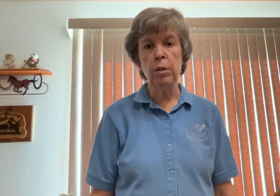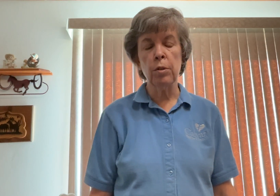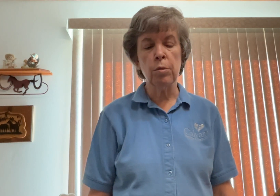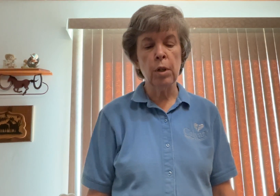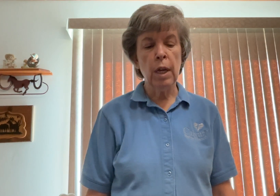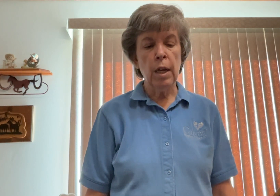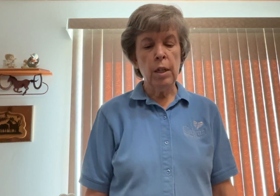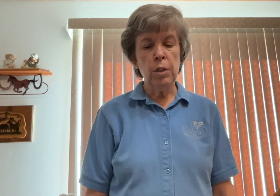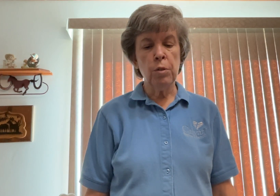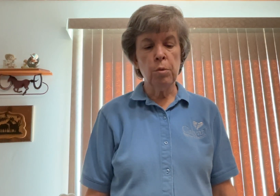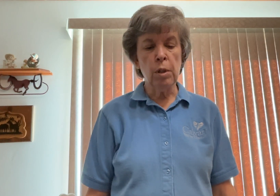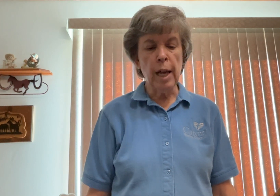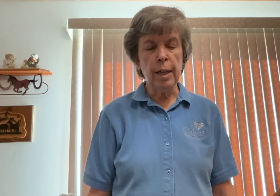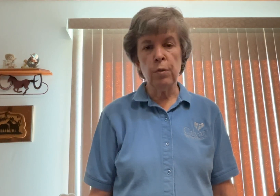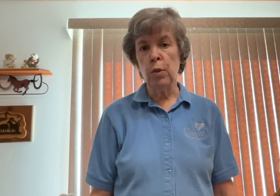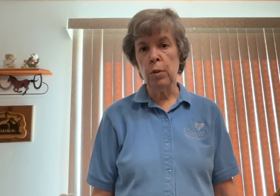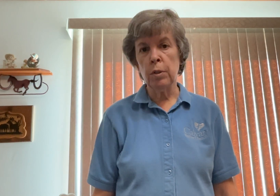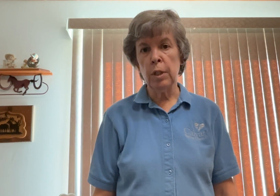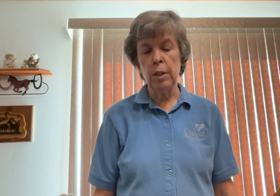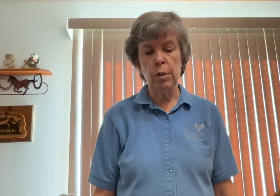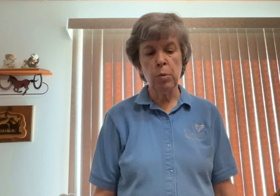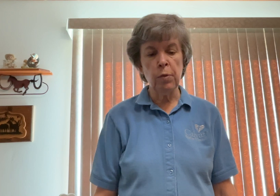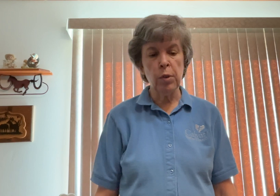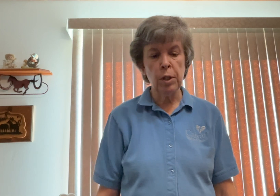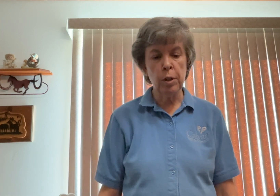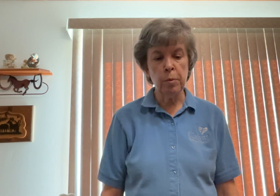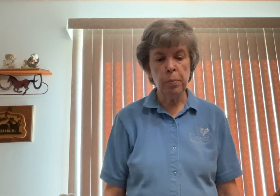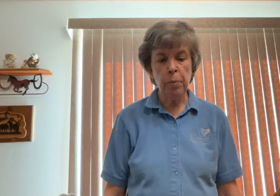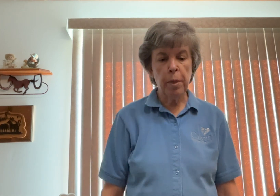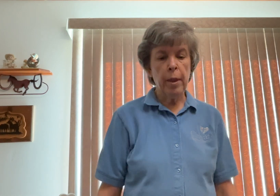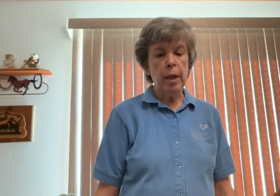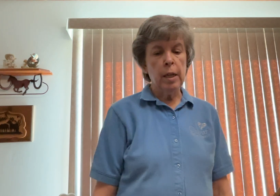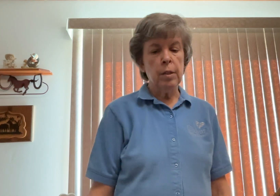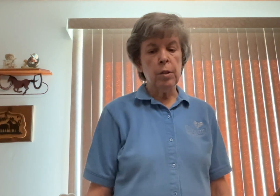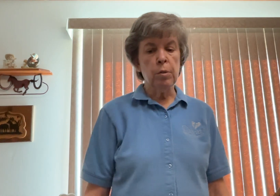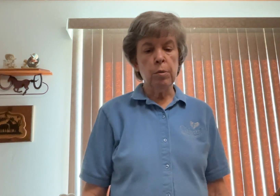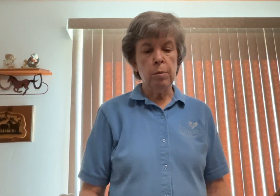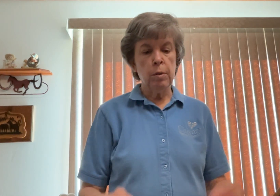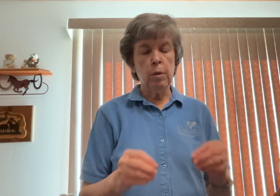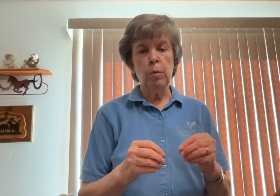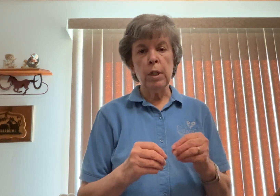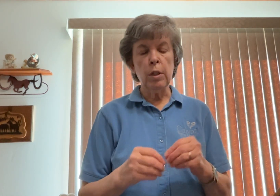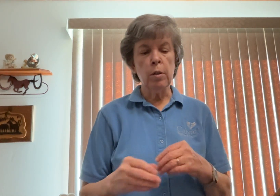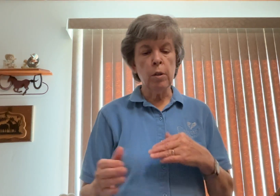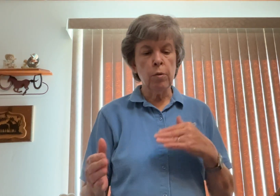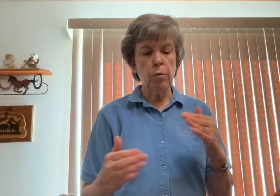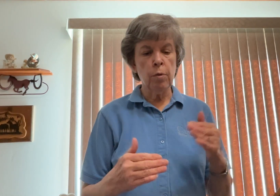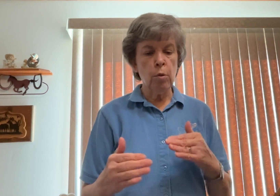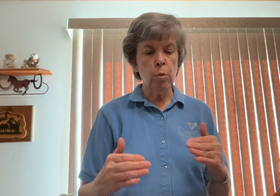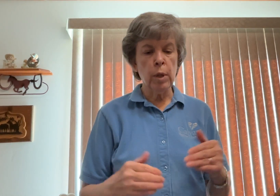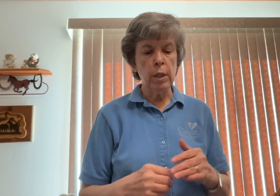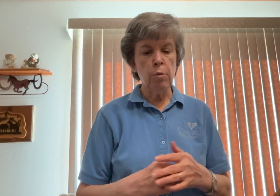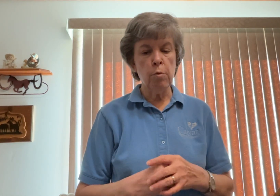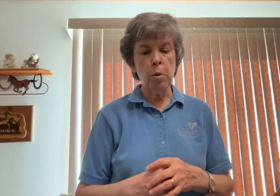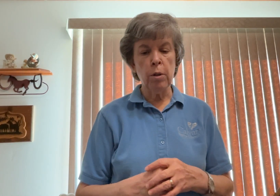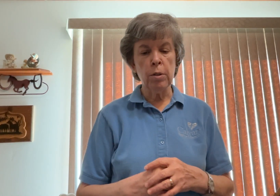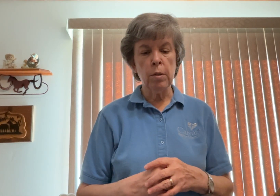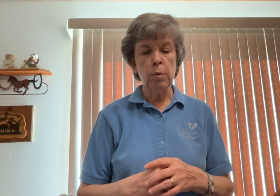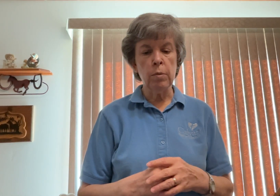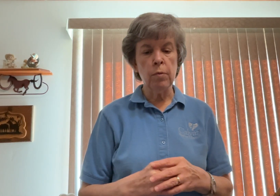to do the last verse in this one video, so we can go quickly through parts that we've